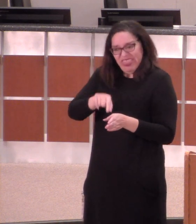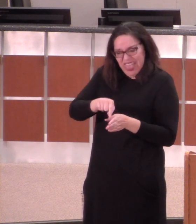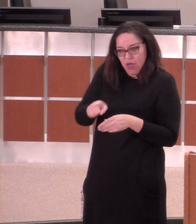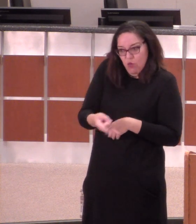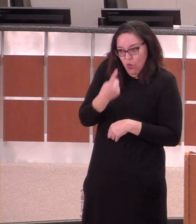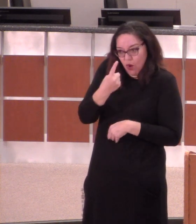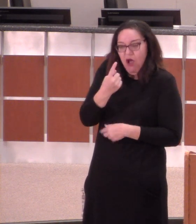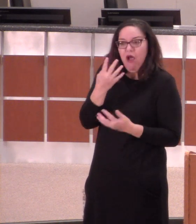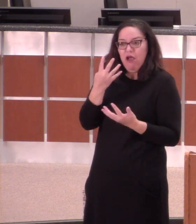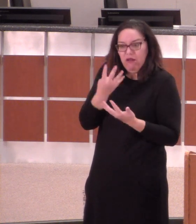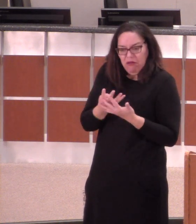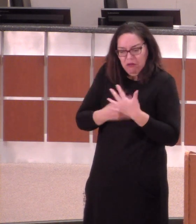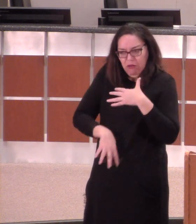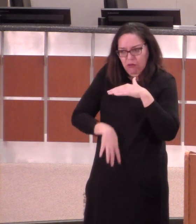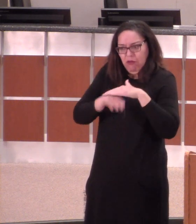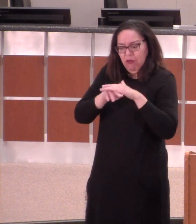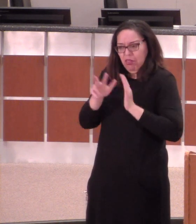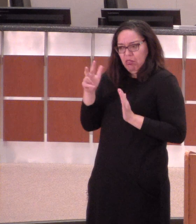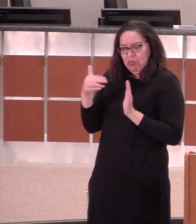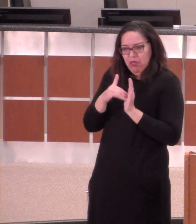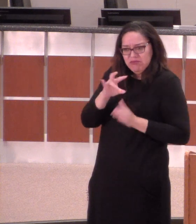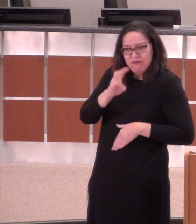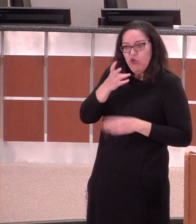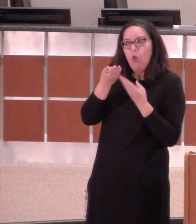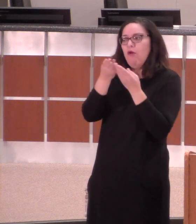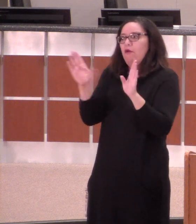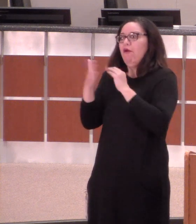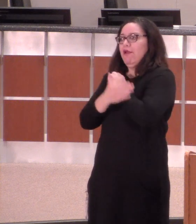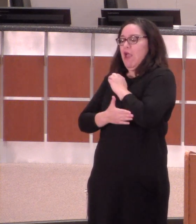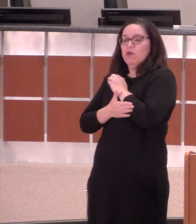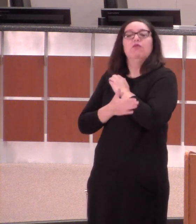Countywide. It's about 3,800.